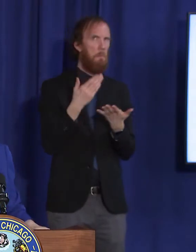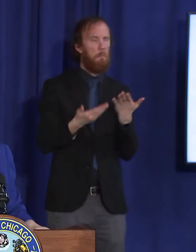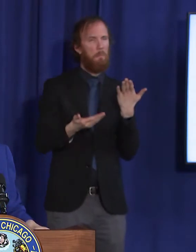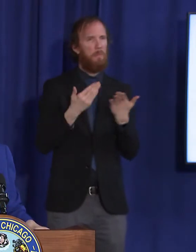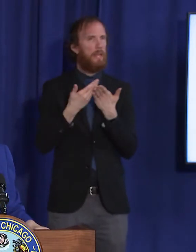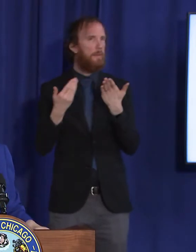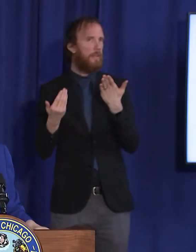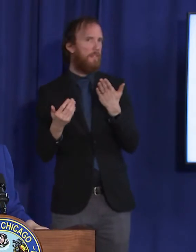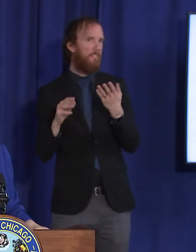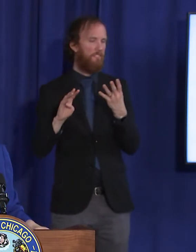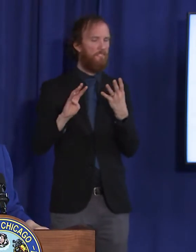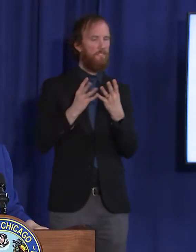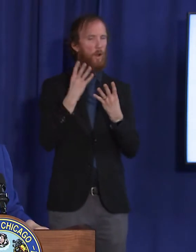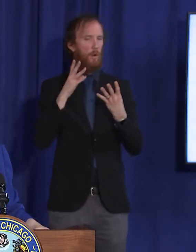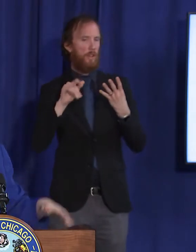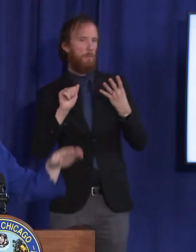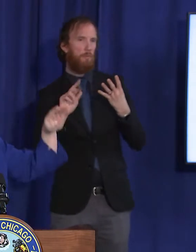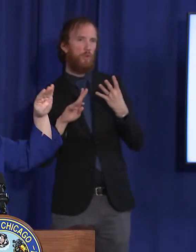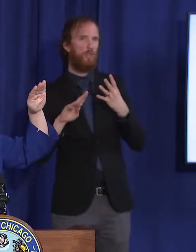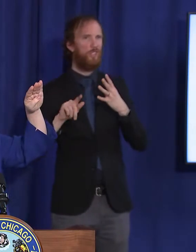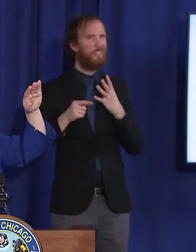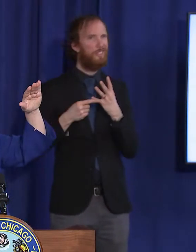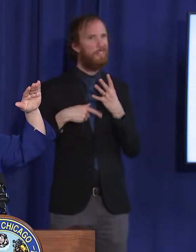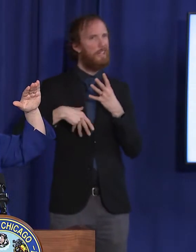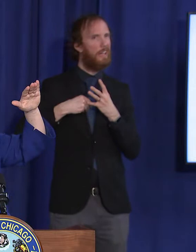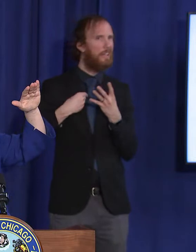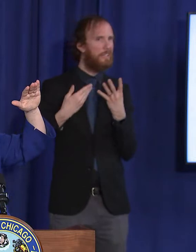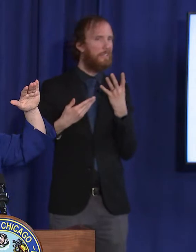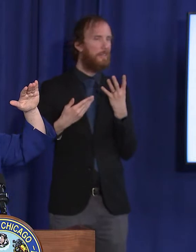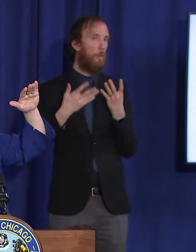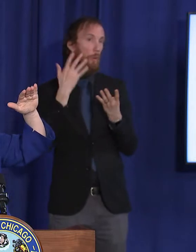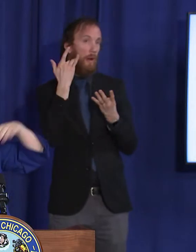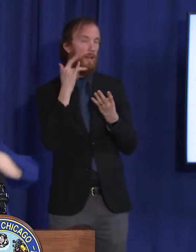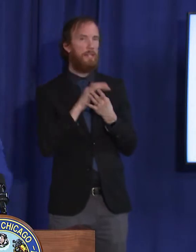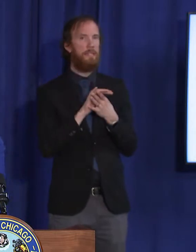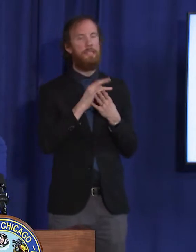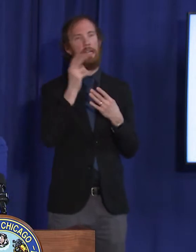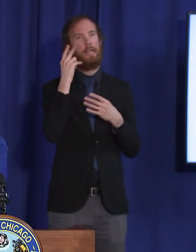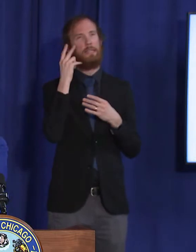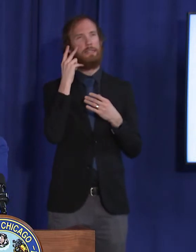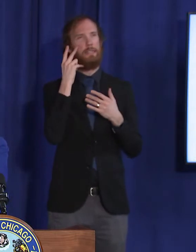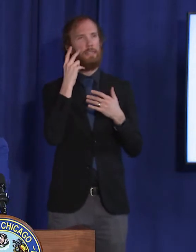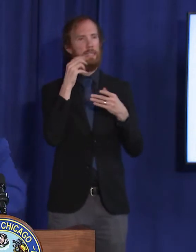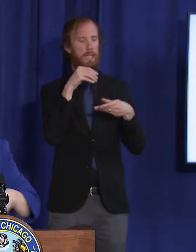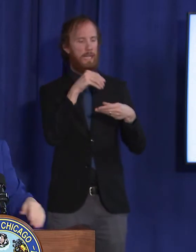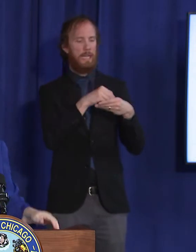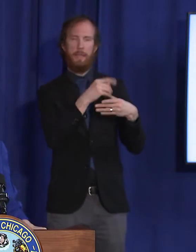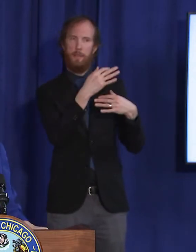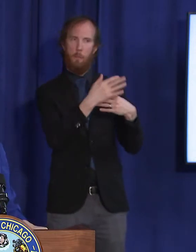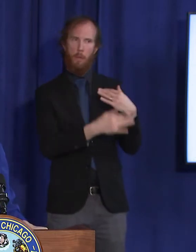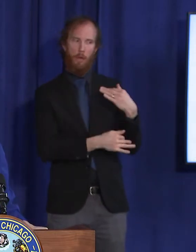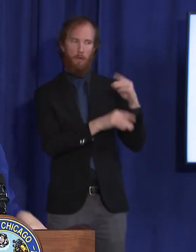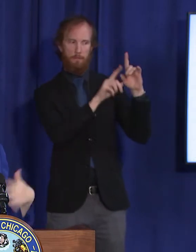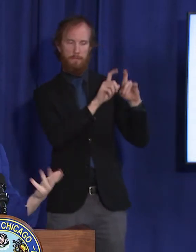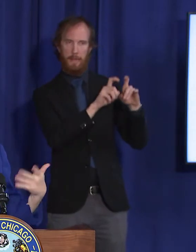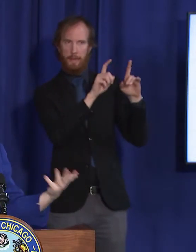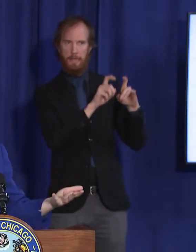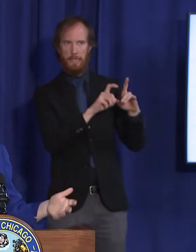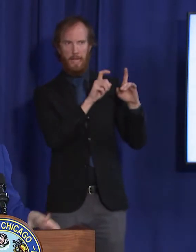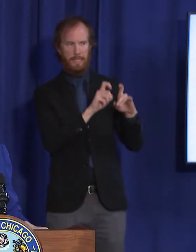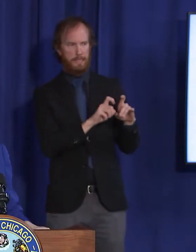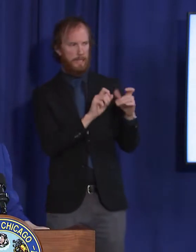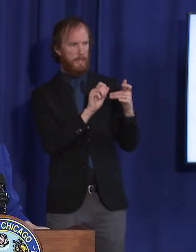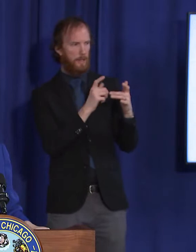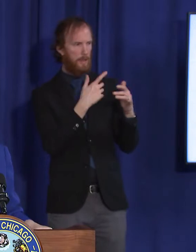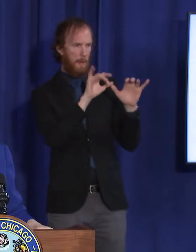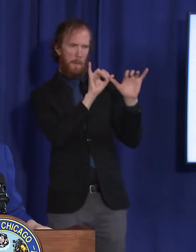cetera. It's because they're starting to see some waning of the levels in the blood of the way that we